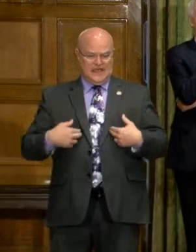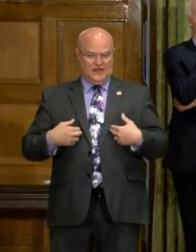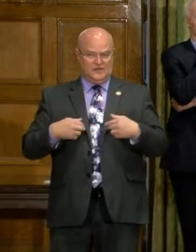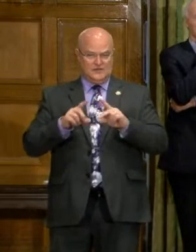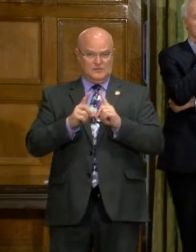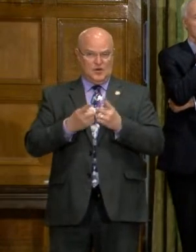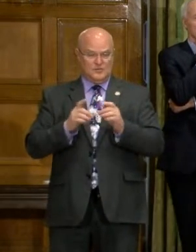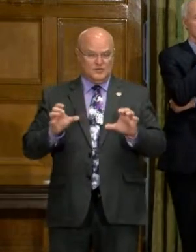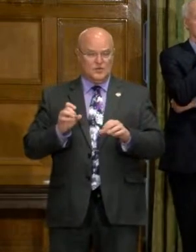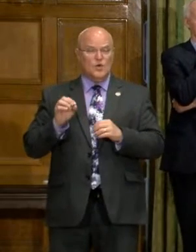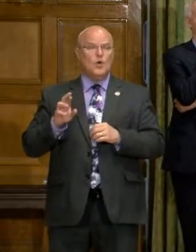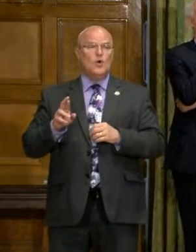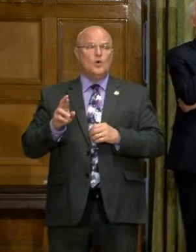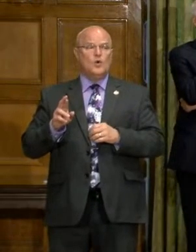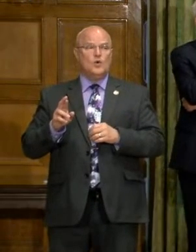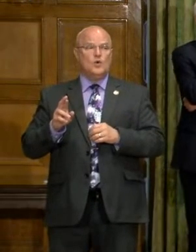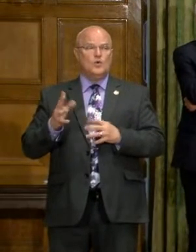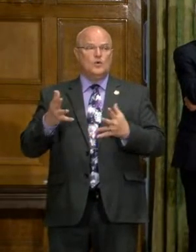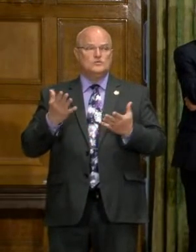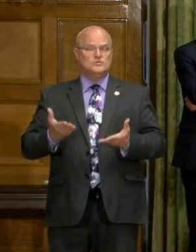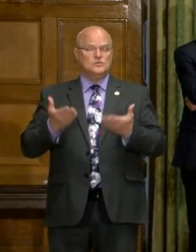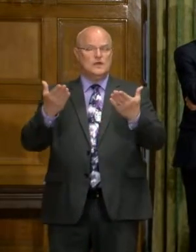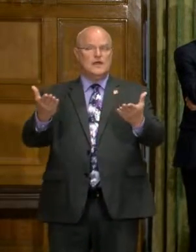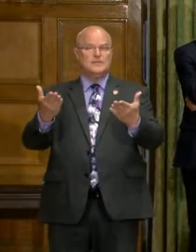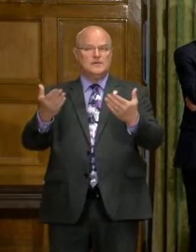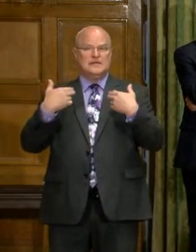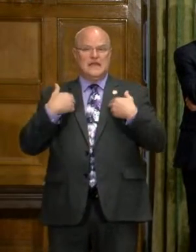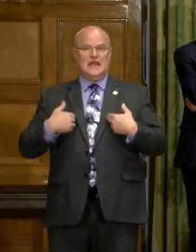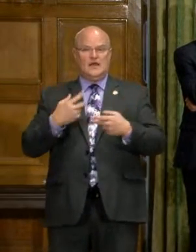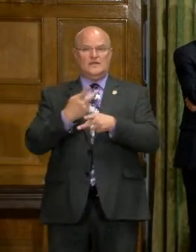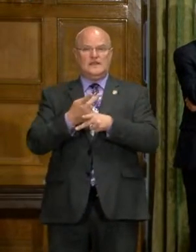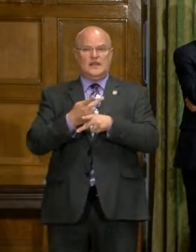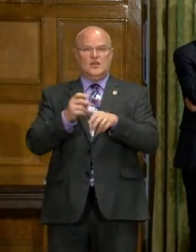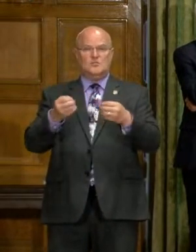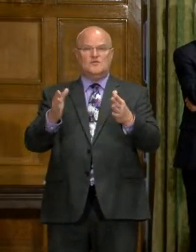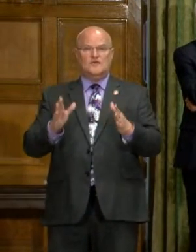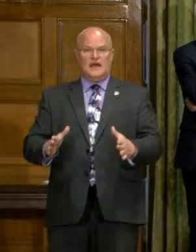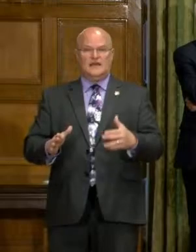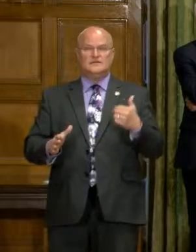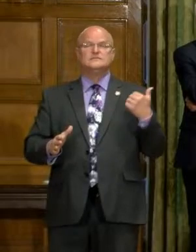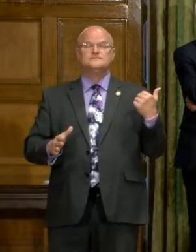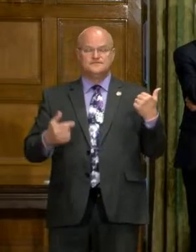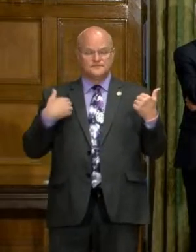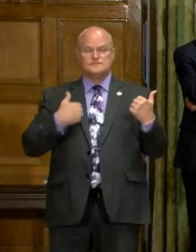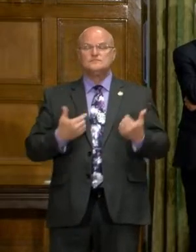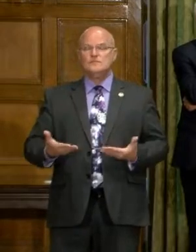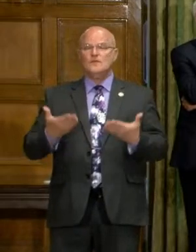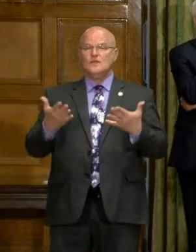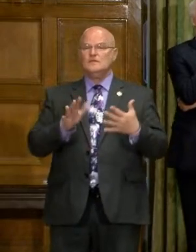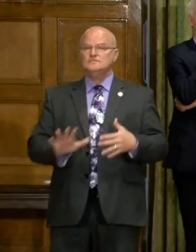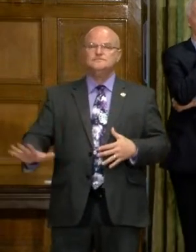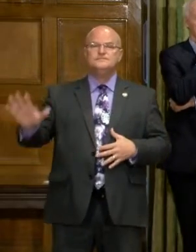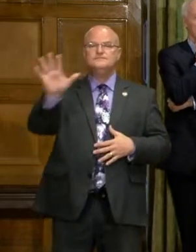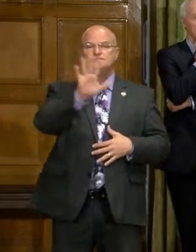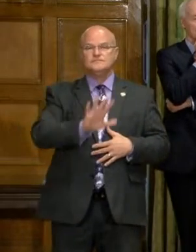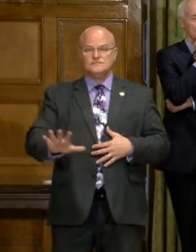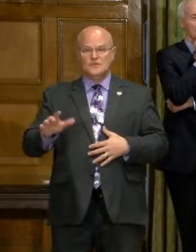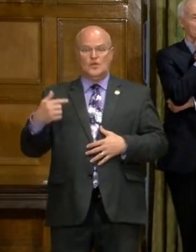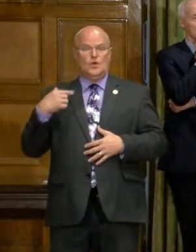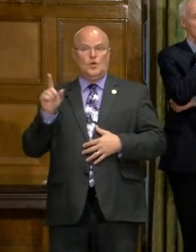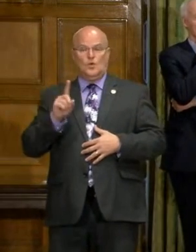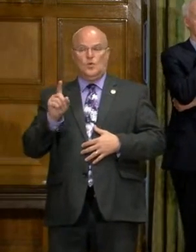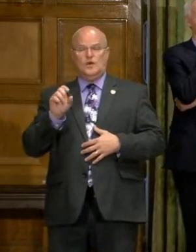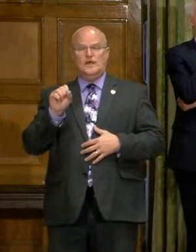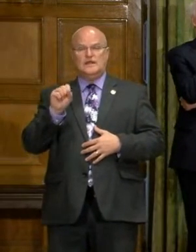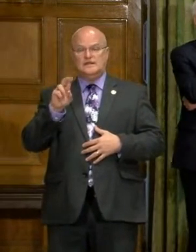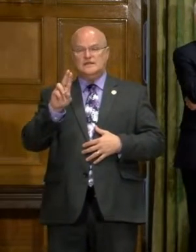own tests, or what you recommend to healthcare providers who might be using commercial? That's what we're recommending across the board, where